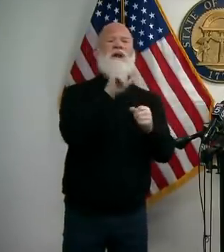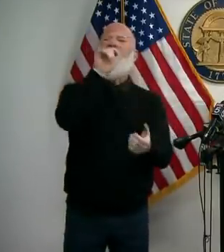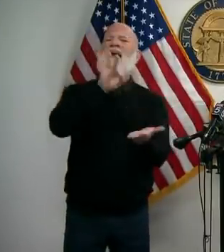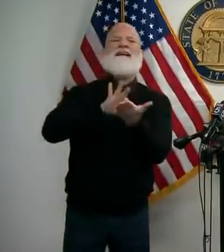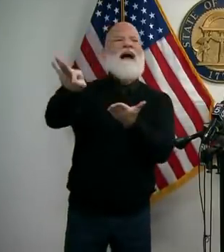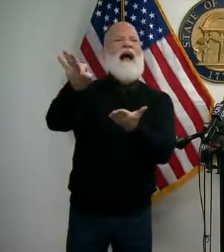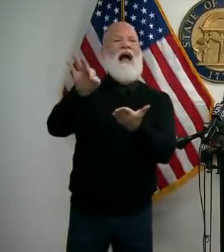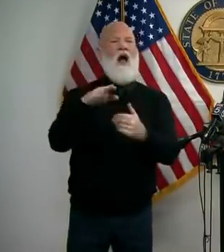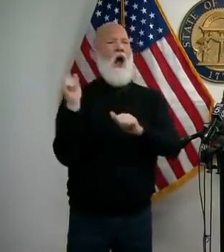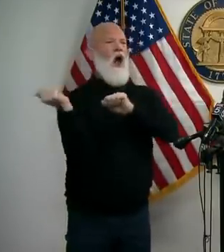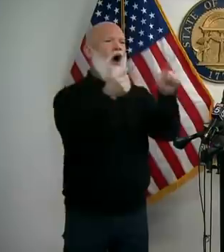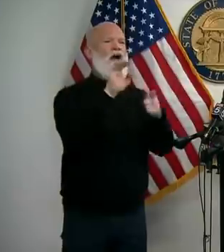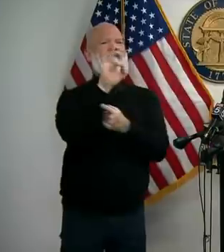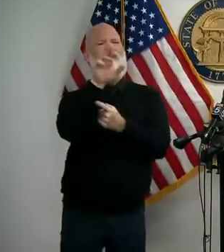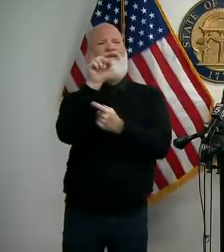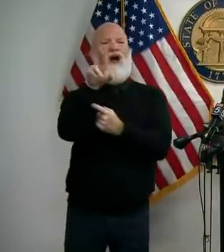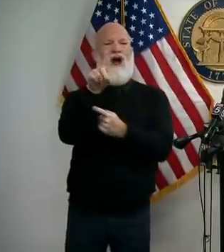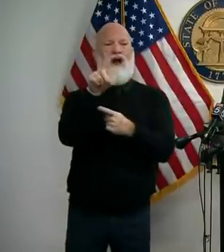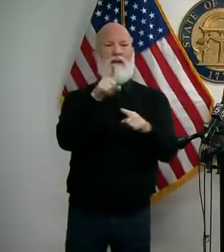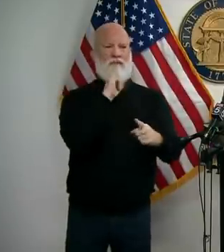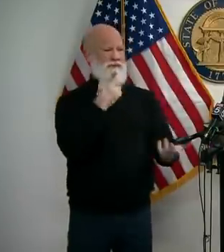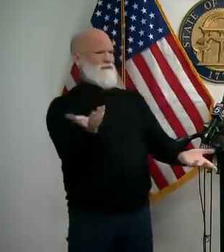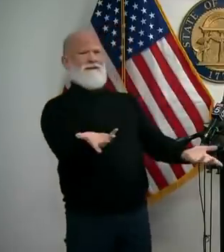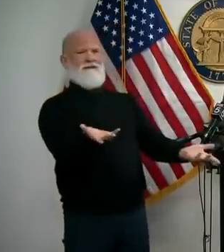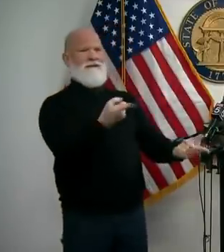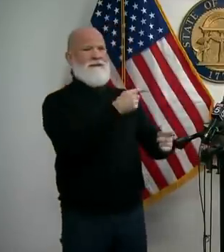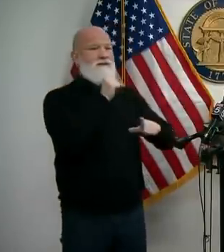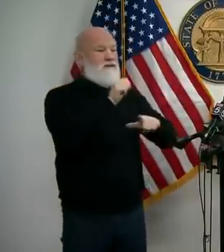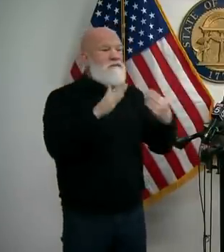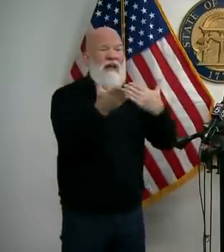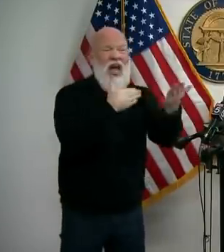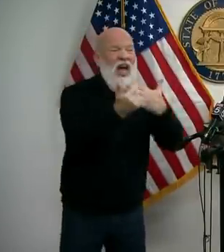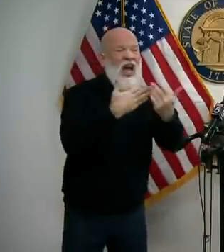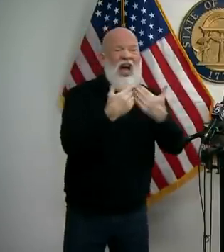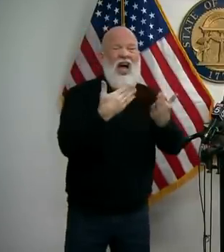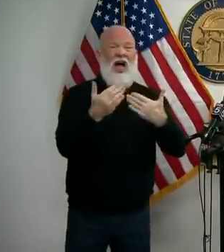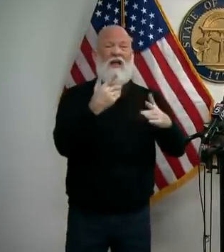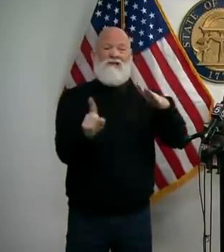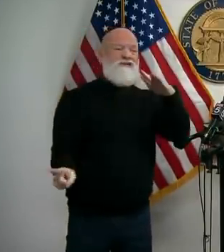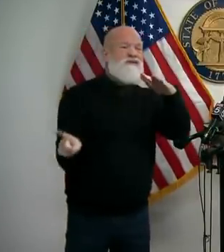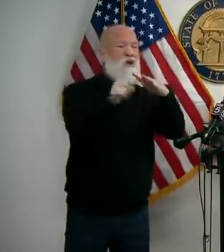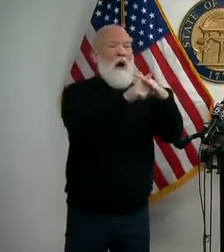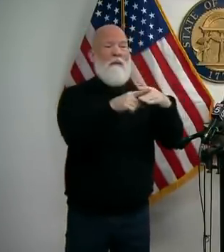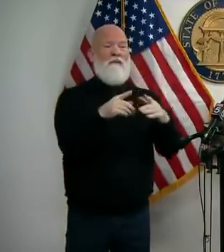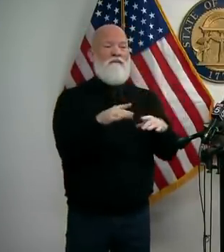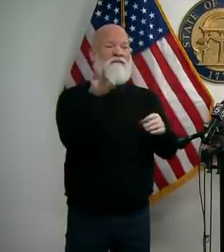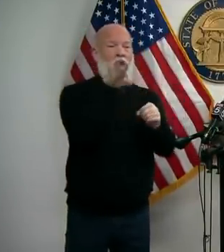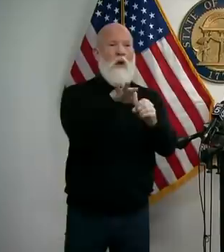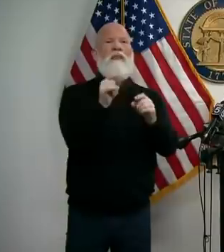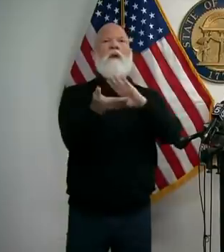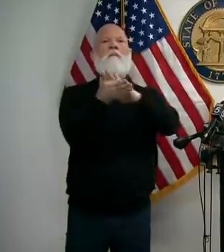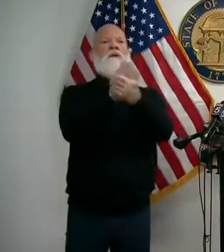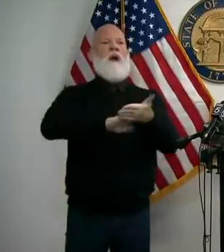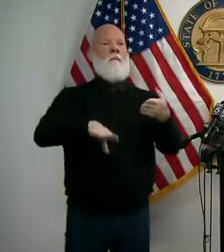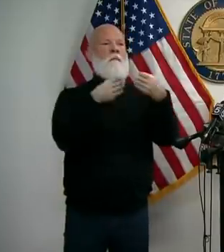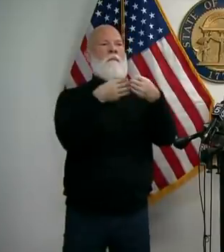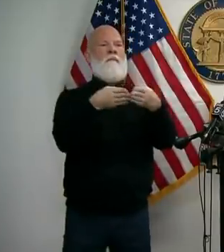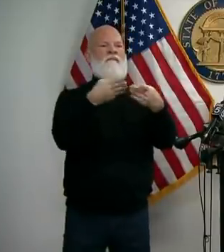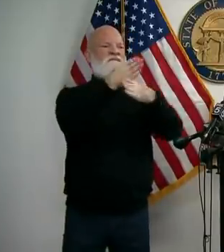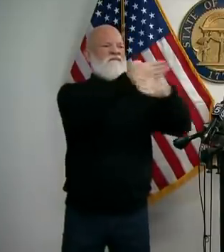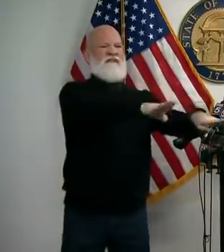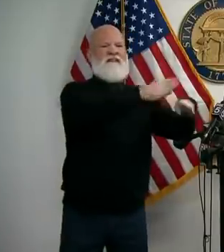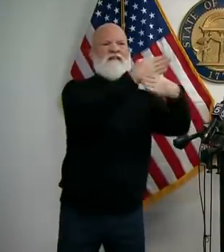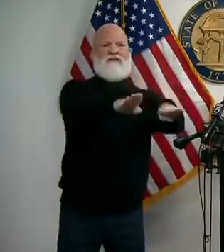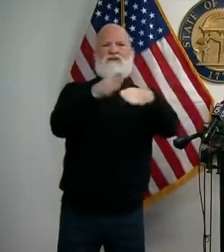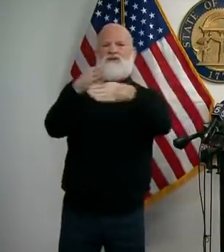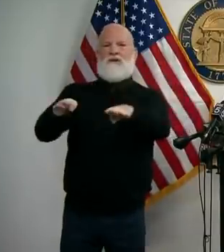said, these are my people, who say, don't come and vote. Then you spark a civil war within a GOP that needed to be united to get through a tough fight like this in